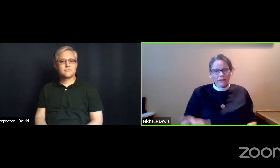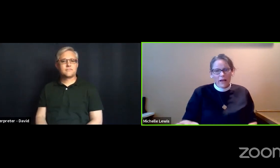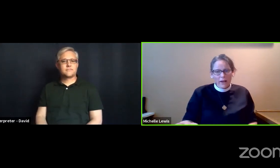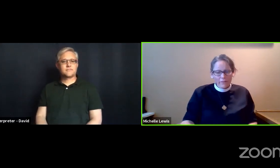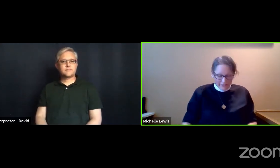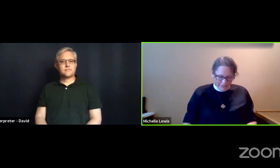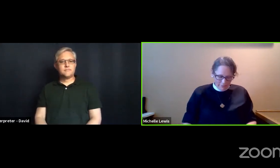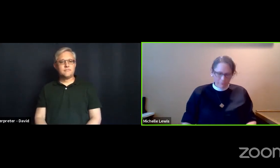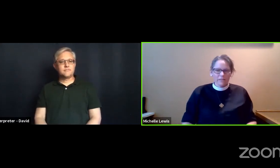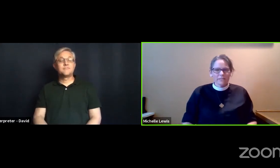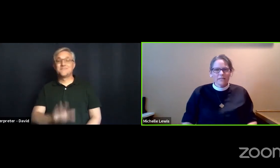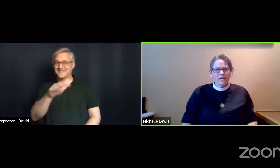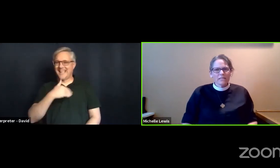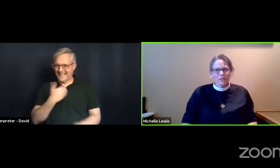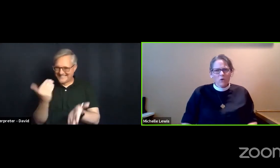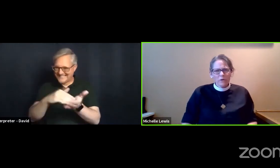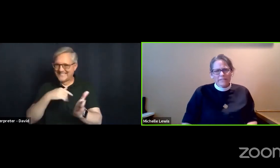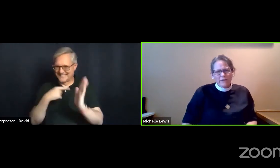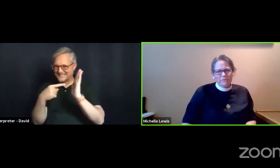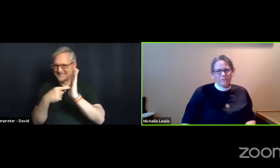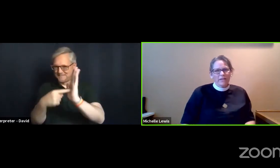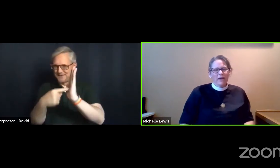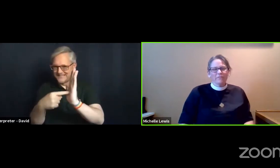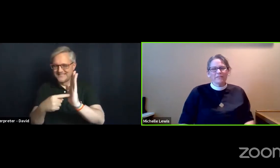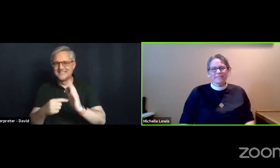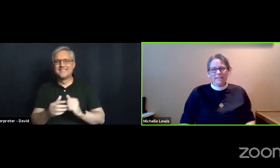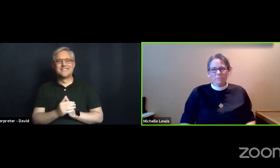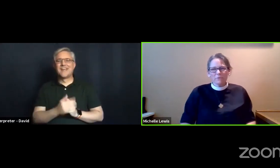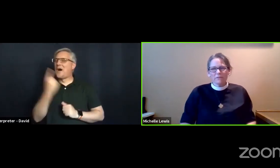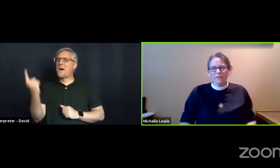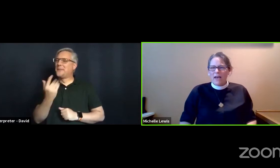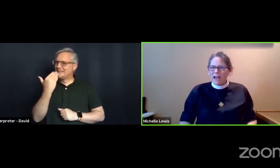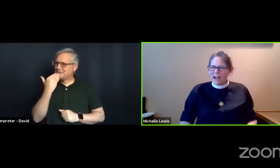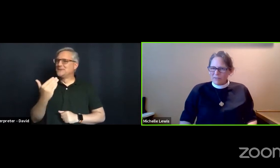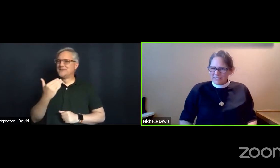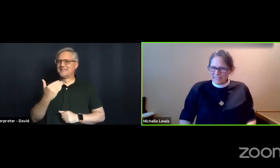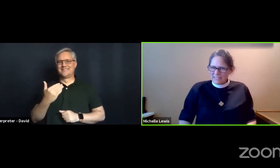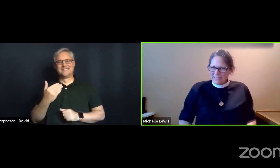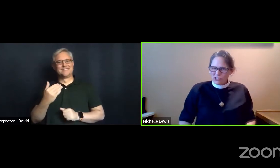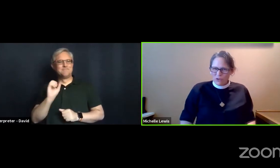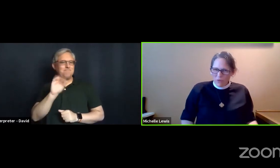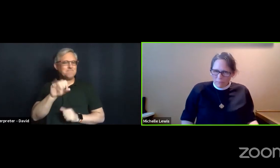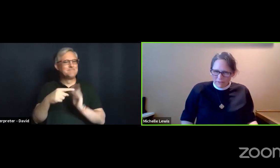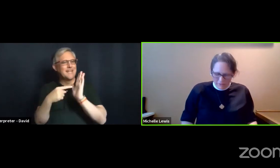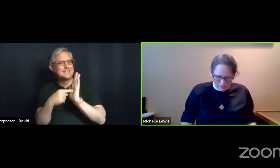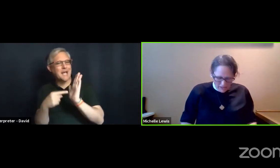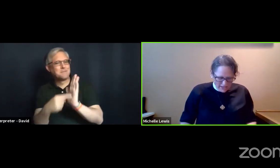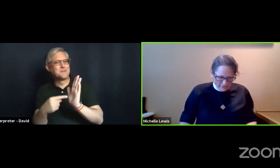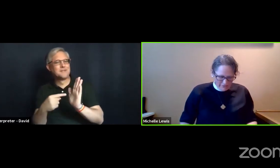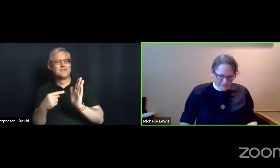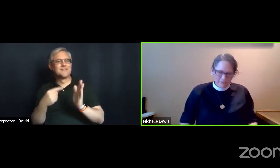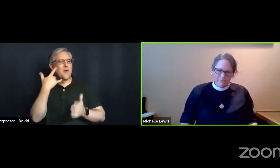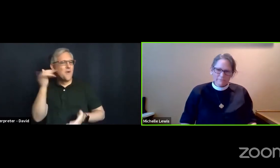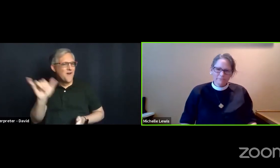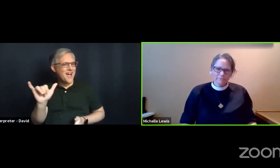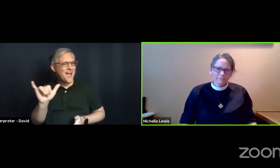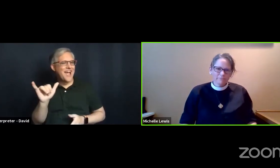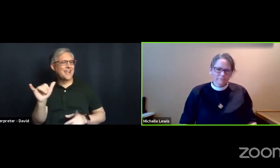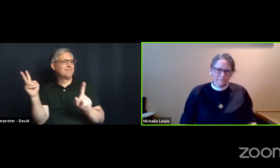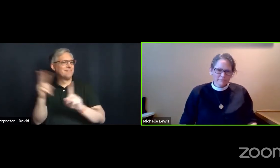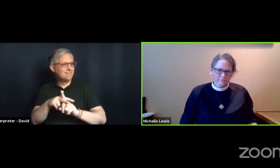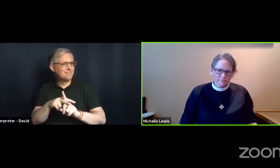And again, I have an example because it's always helpful to have an example of how does this show up in our lives?